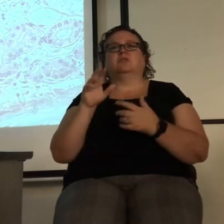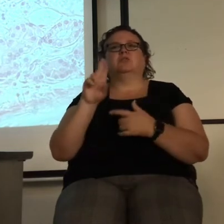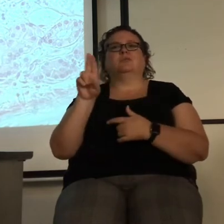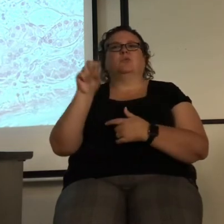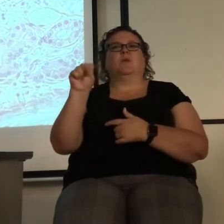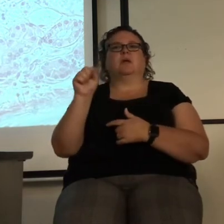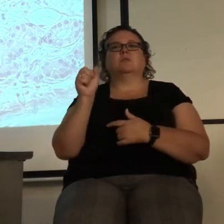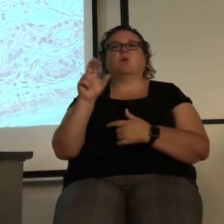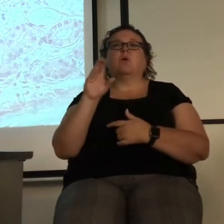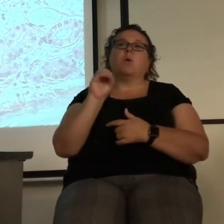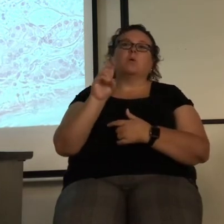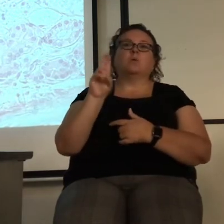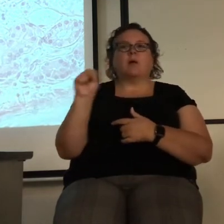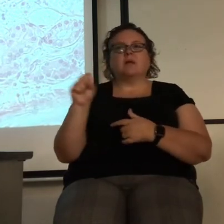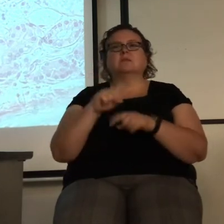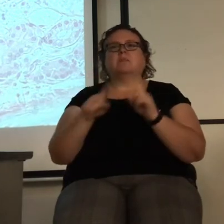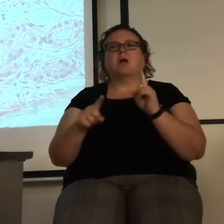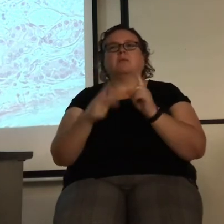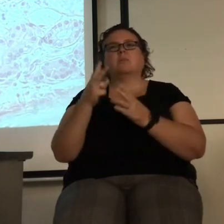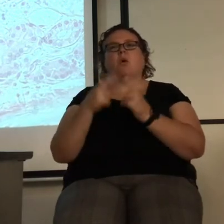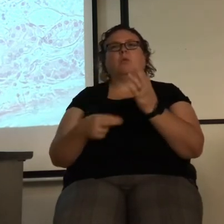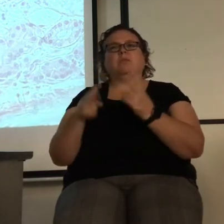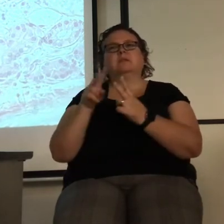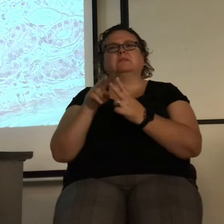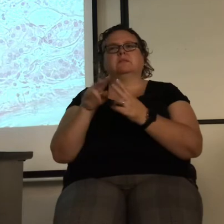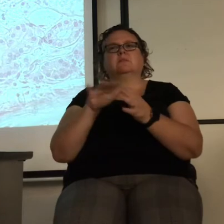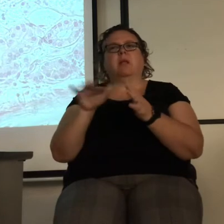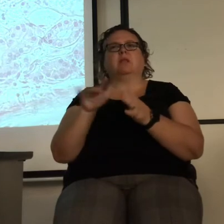or sometimes it's OUS, but both spellings are acceptable.